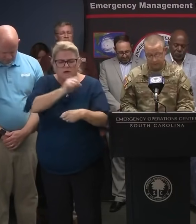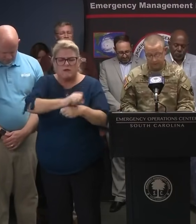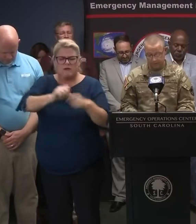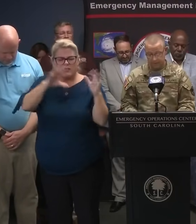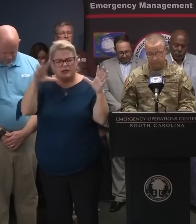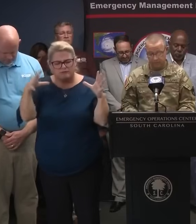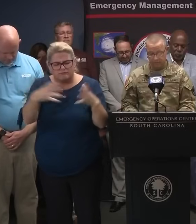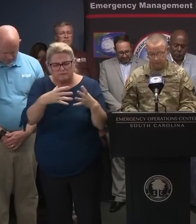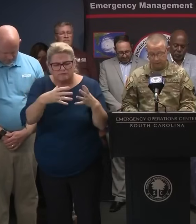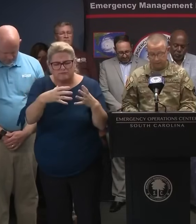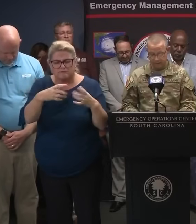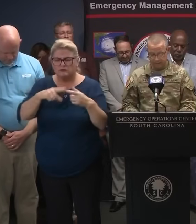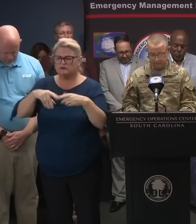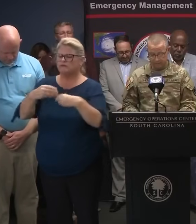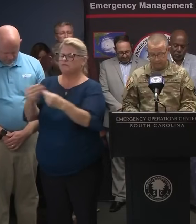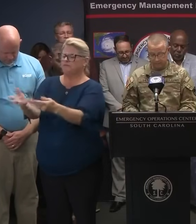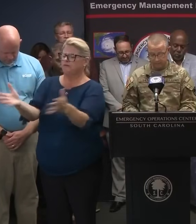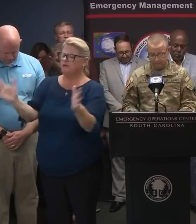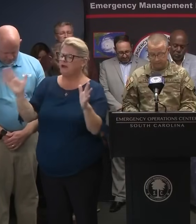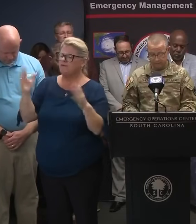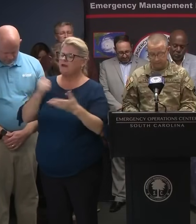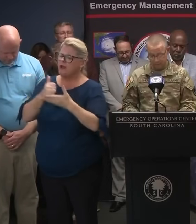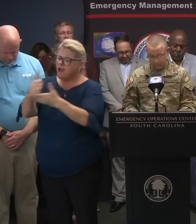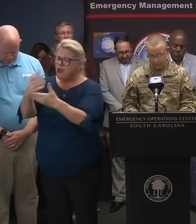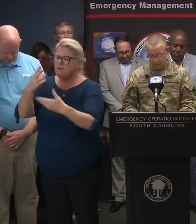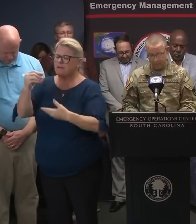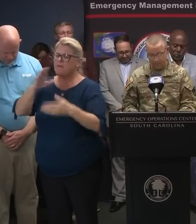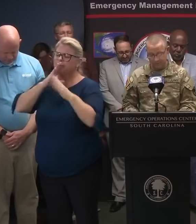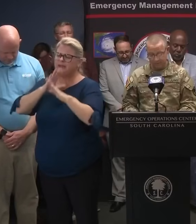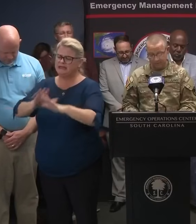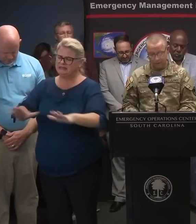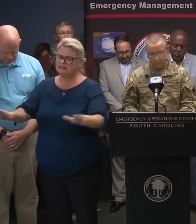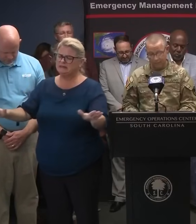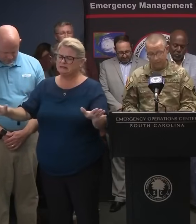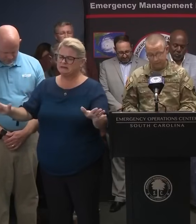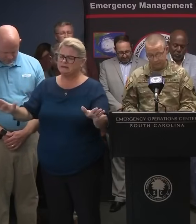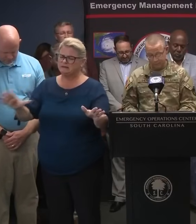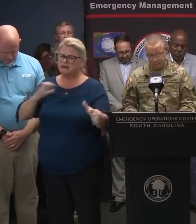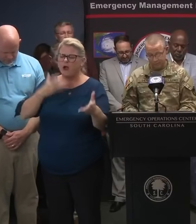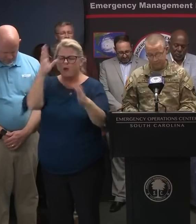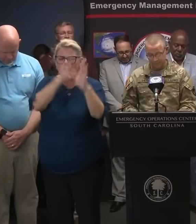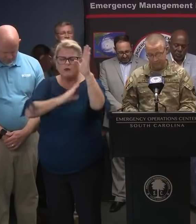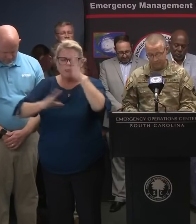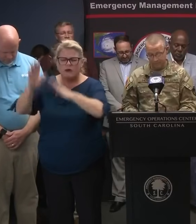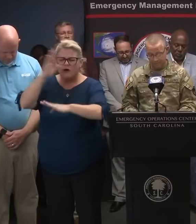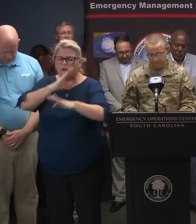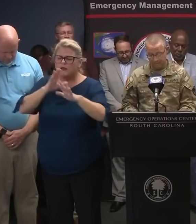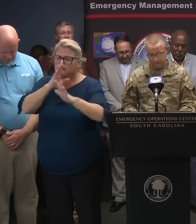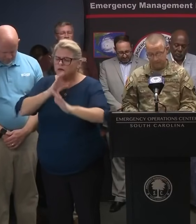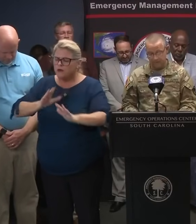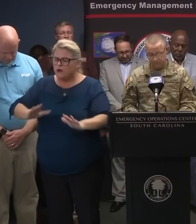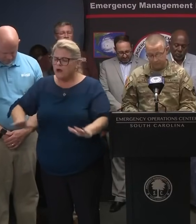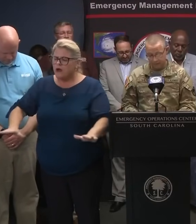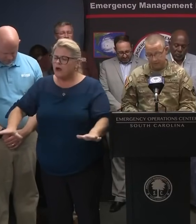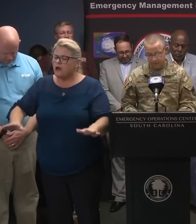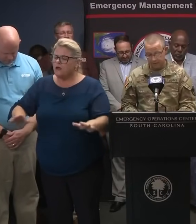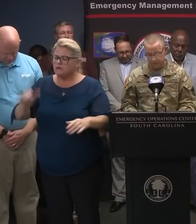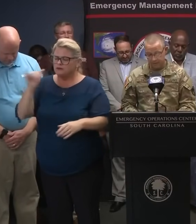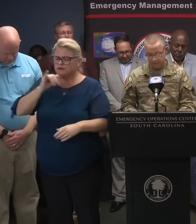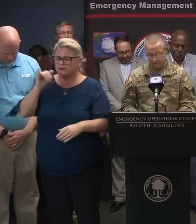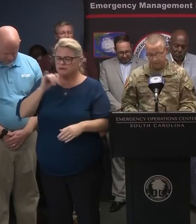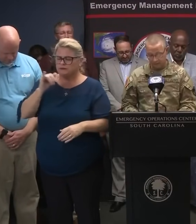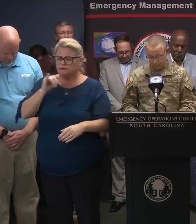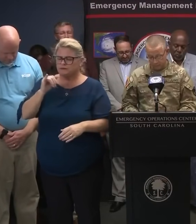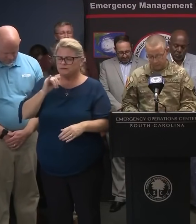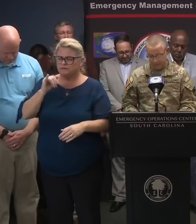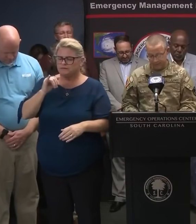bring justice and create peace. Calm our weary souls and inspire us to